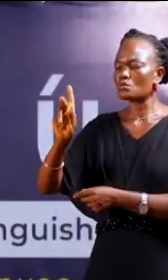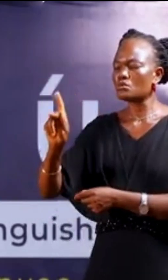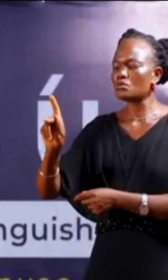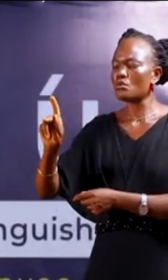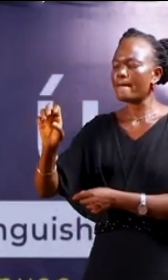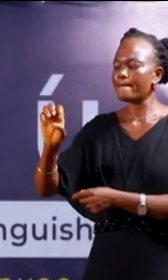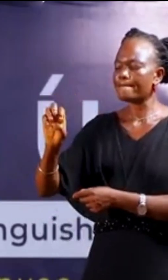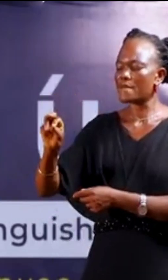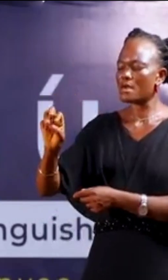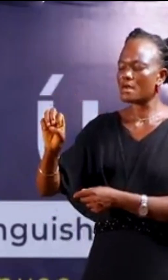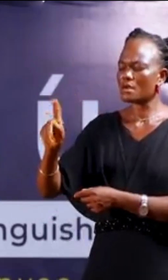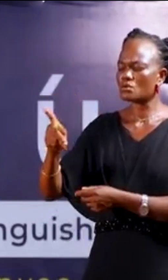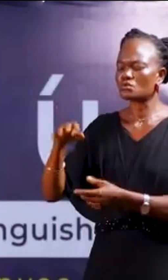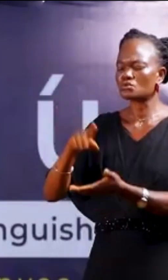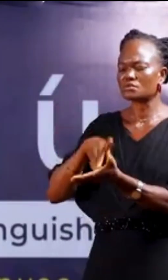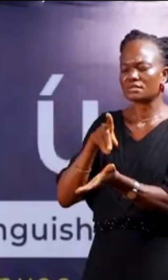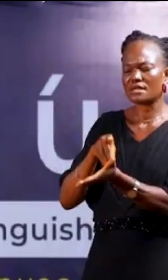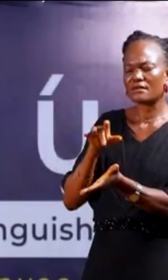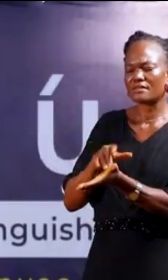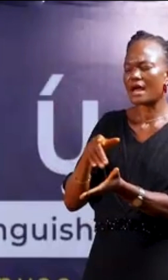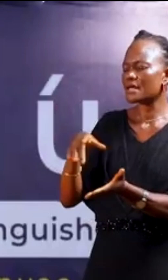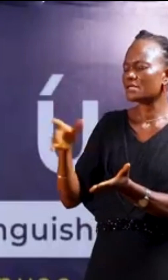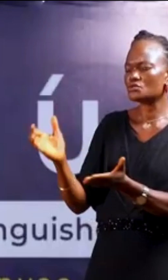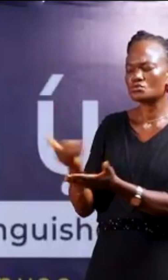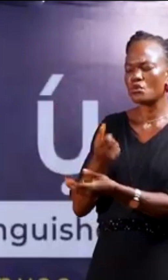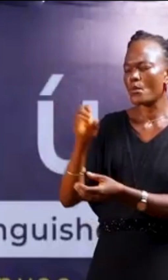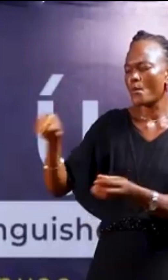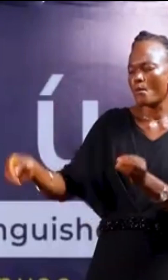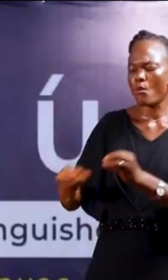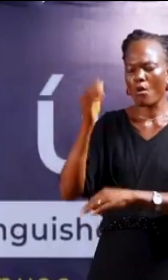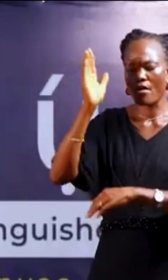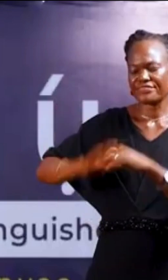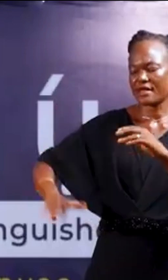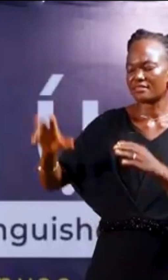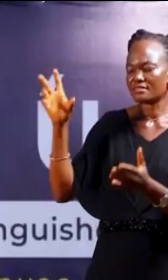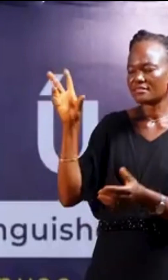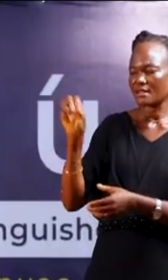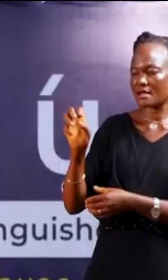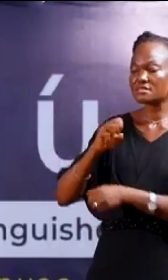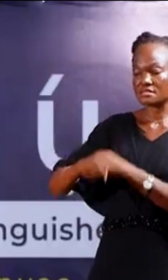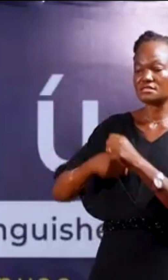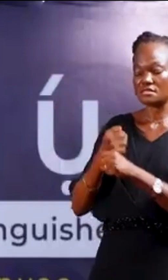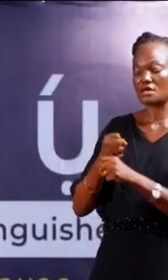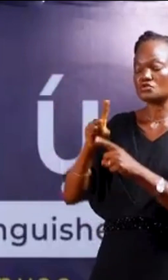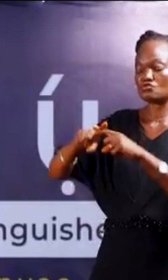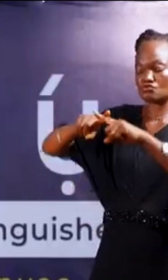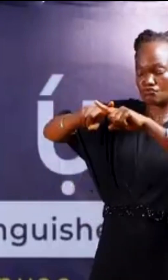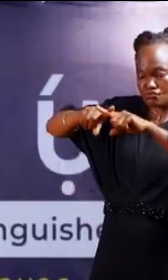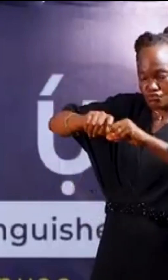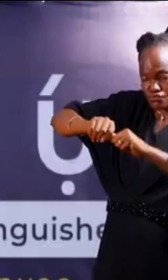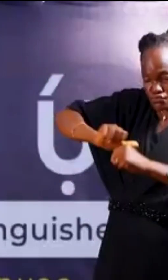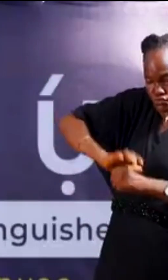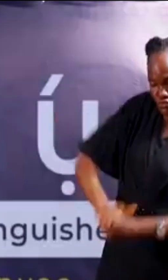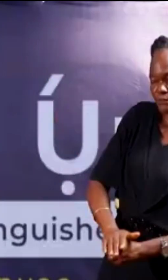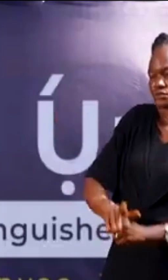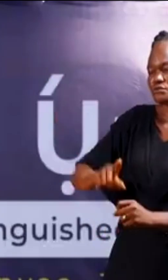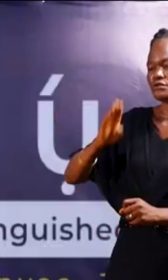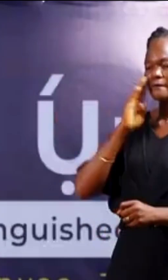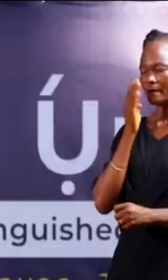resistance in Delta. It took more than 30 years for the British to subdue the Igbo people.